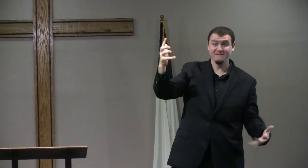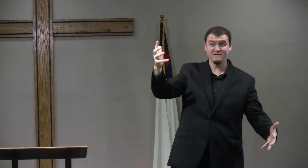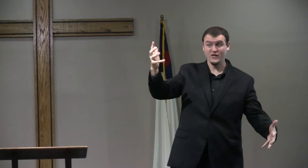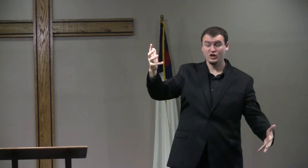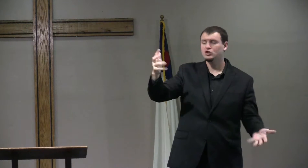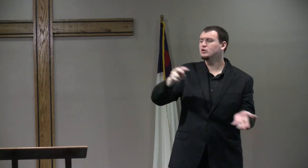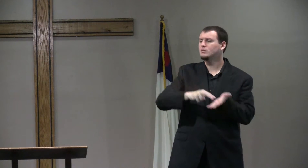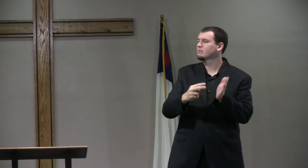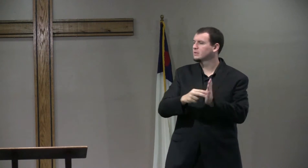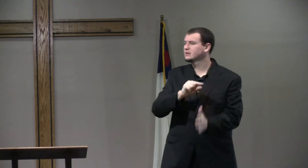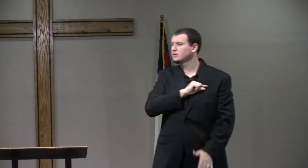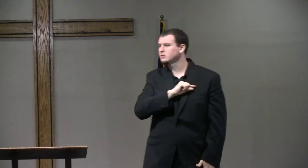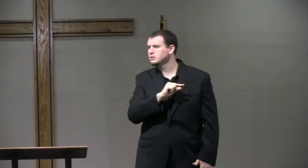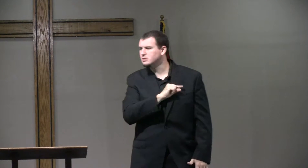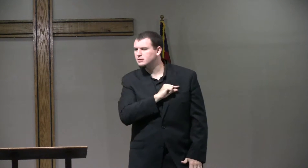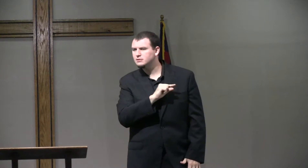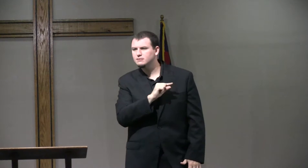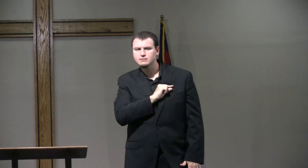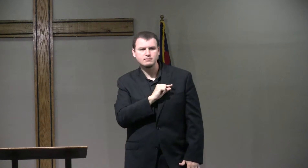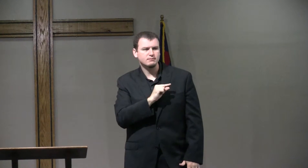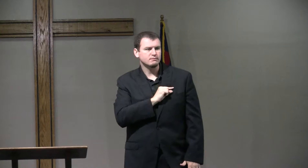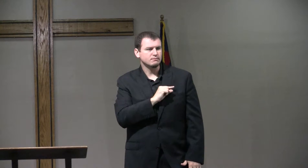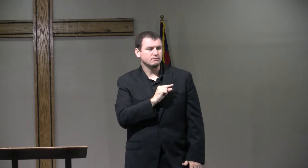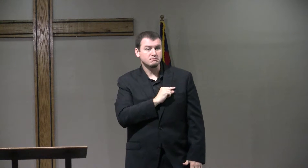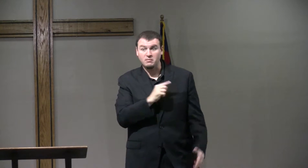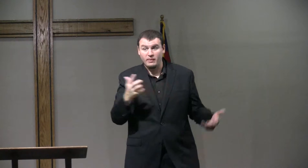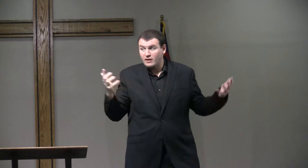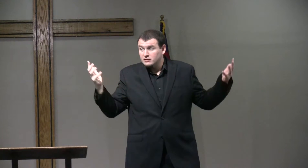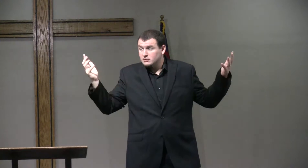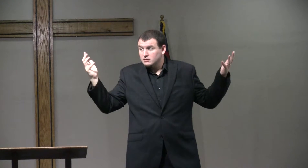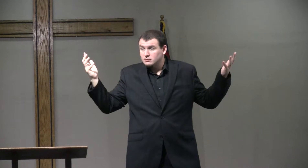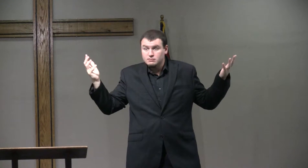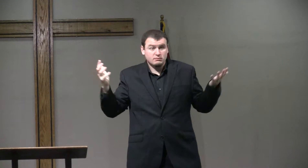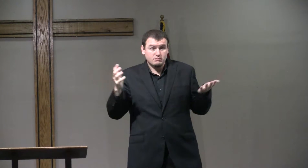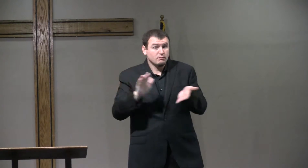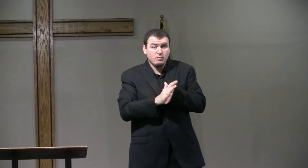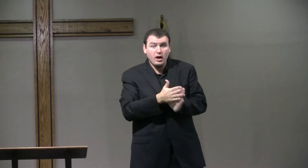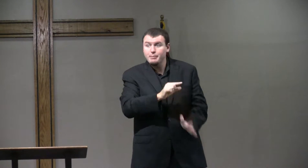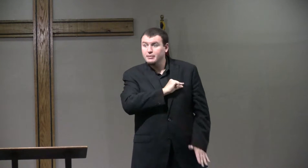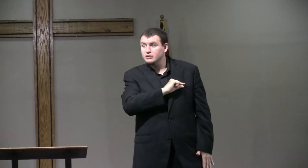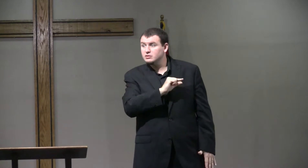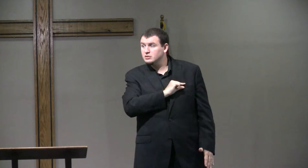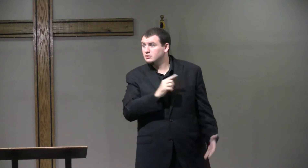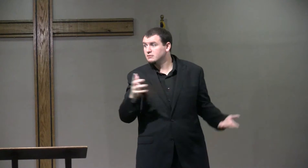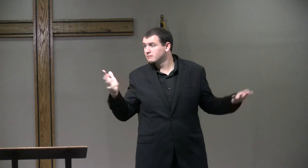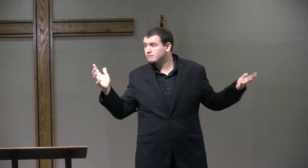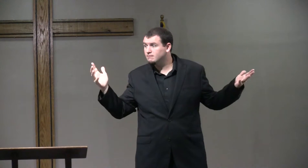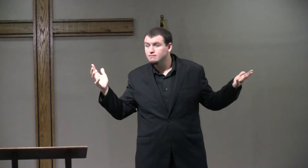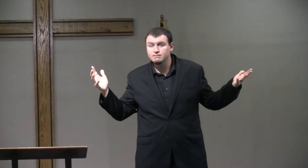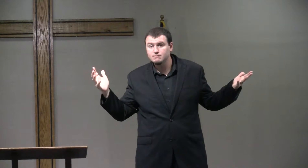if you're angry with your brother just one time, you're guilty already.